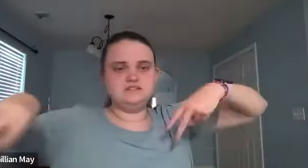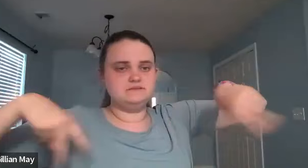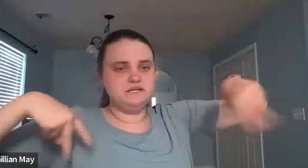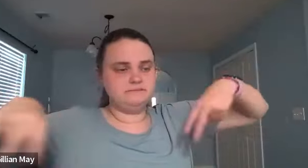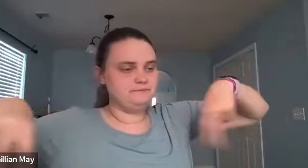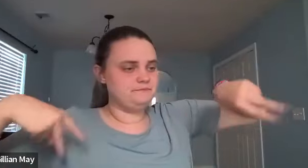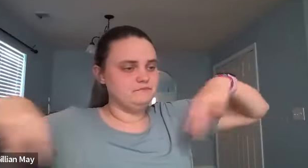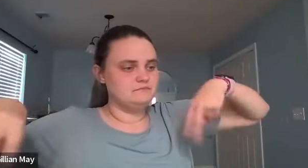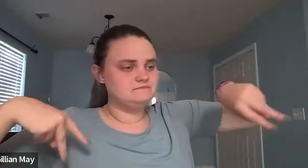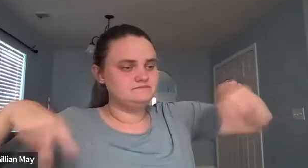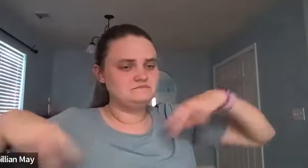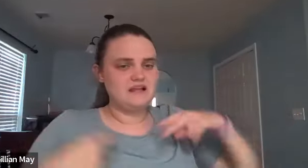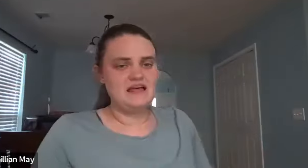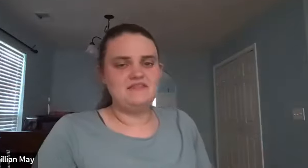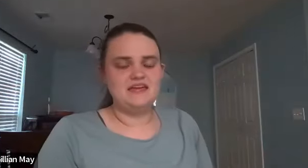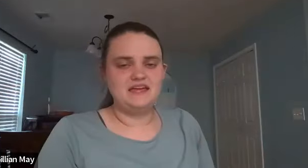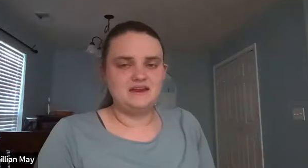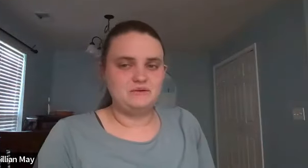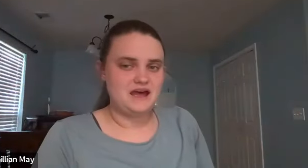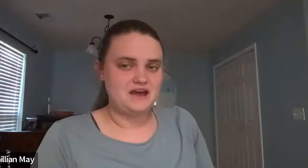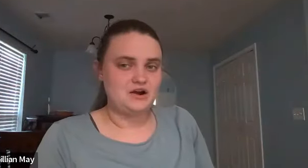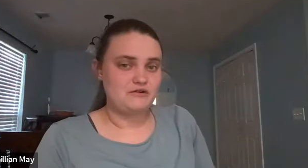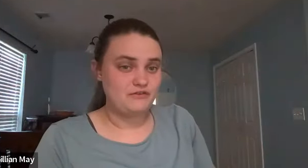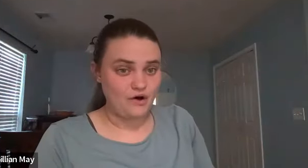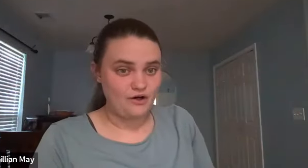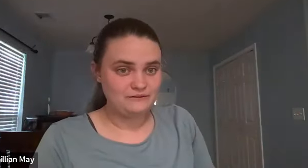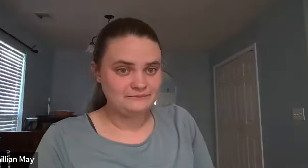Goodness me. And then we had our falling.